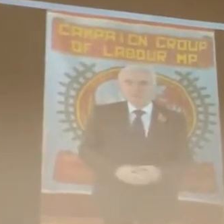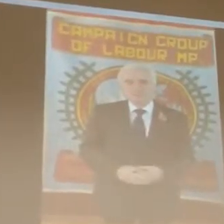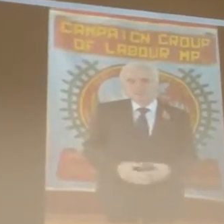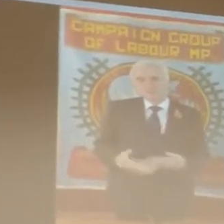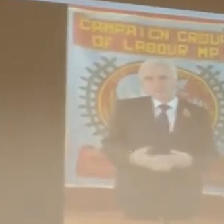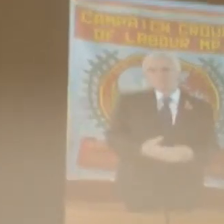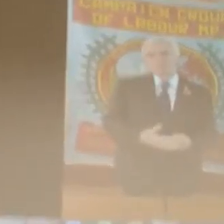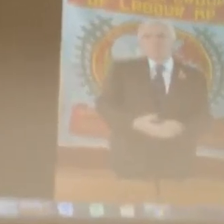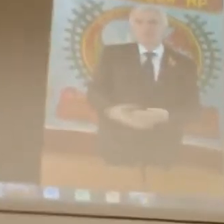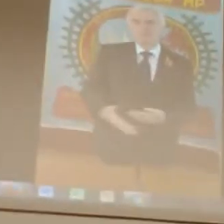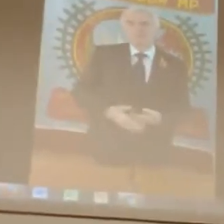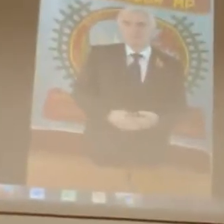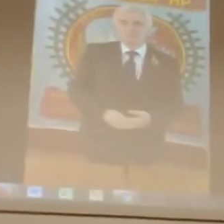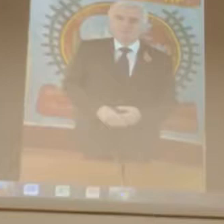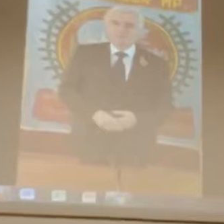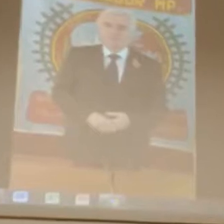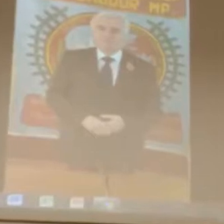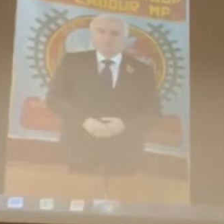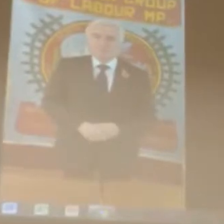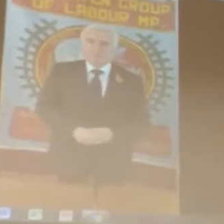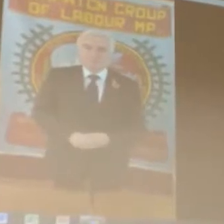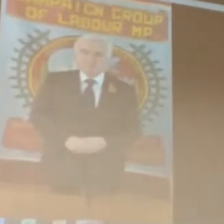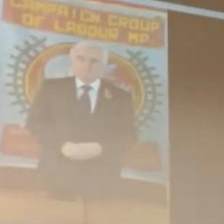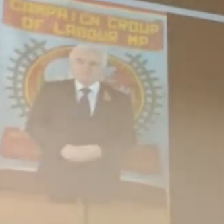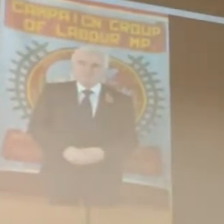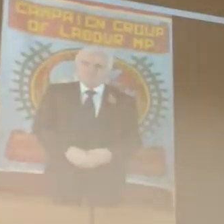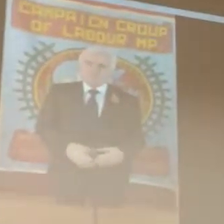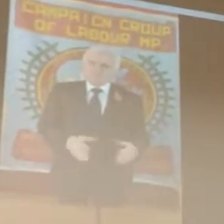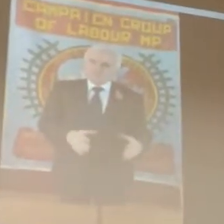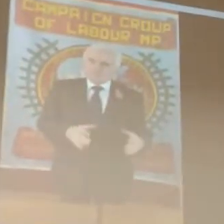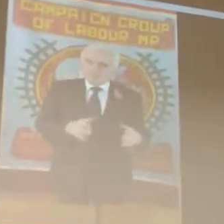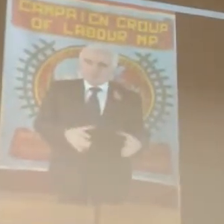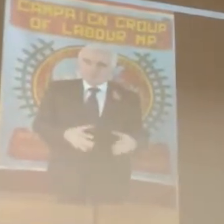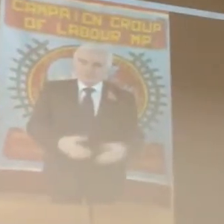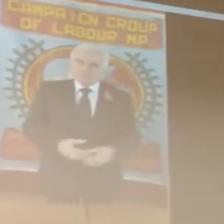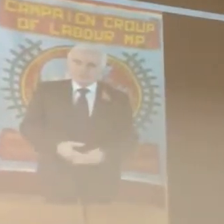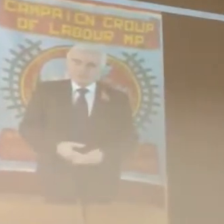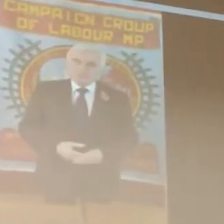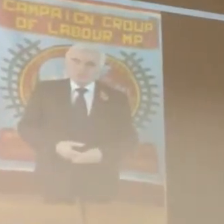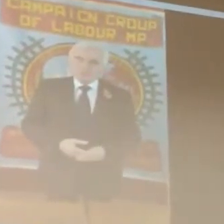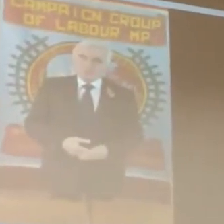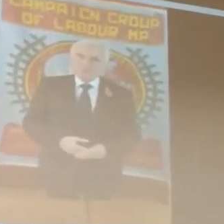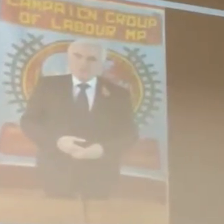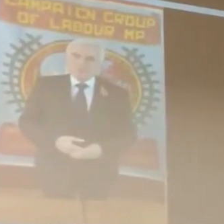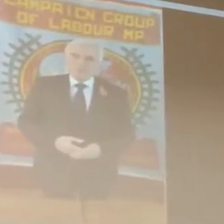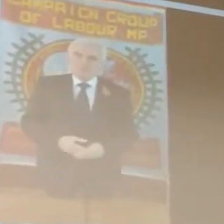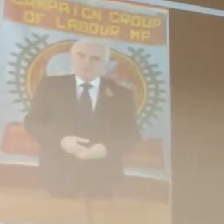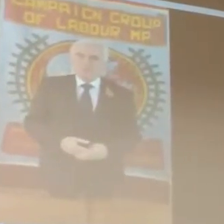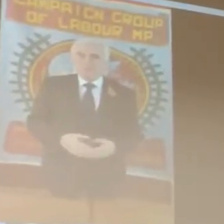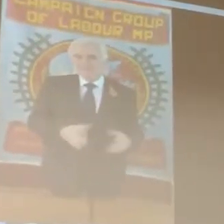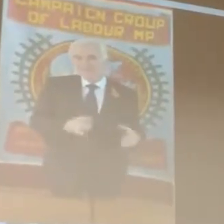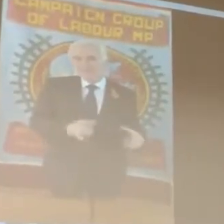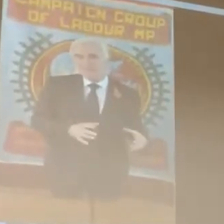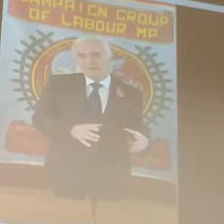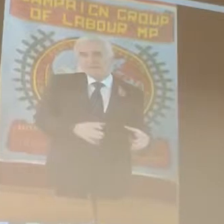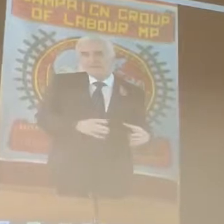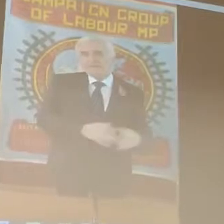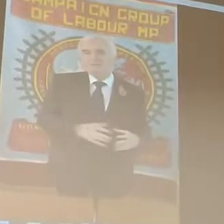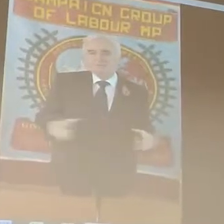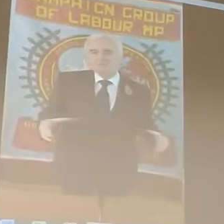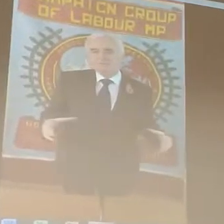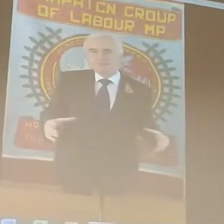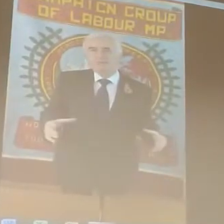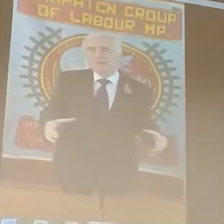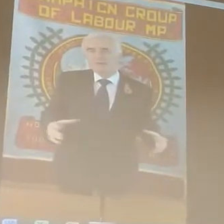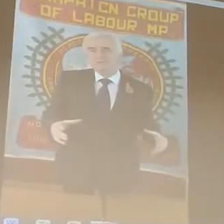that we come together now and talk about the next wave of our campaign. I think what we've got to do is explain